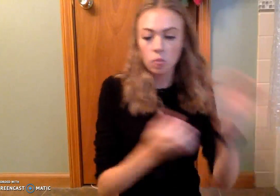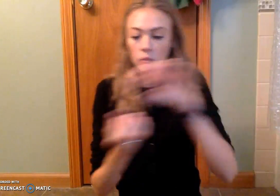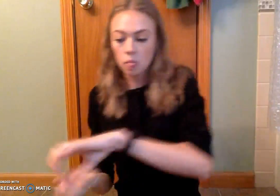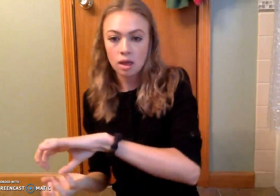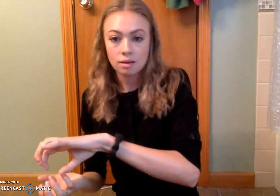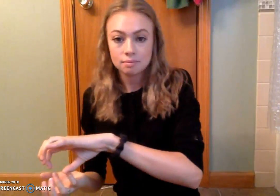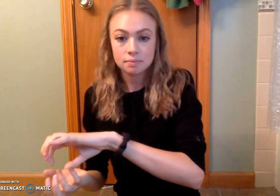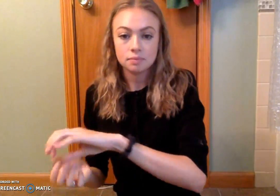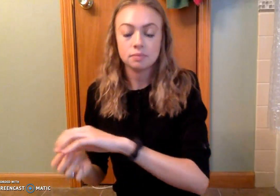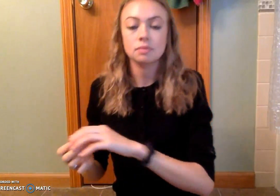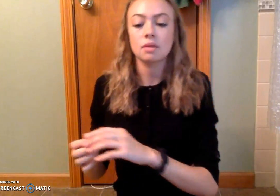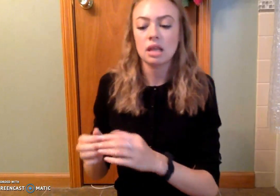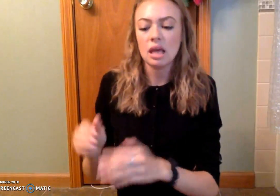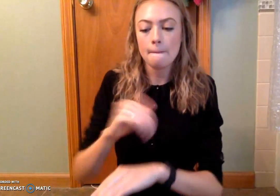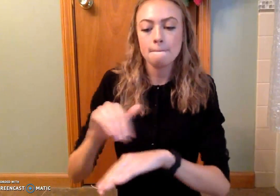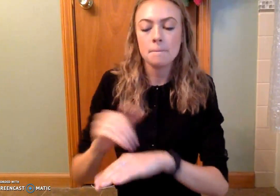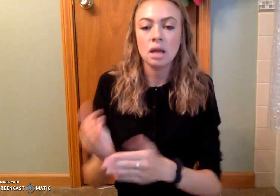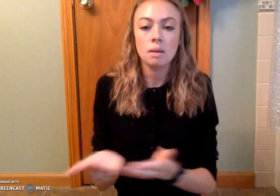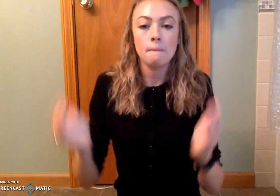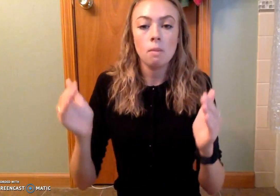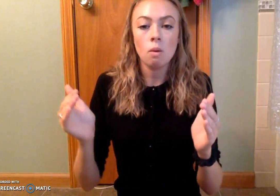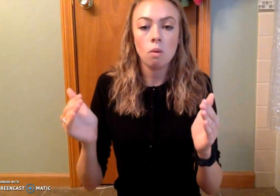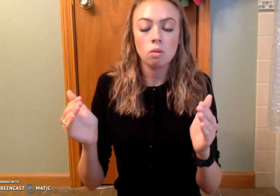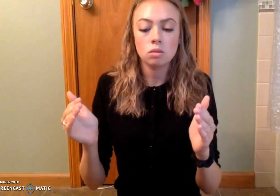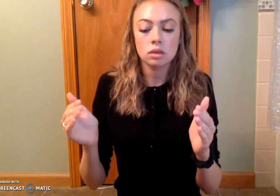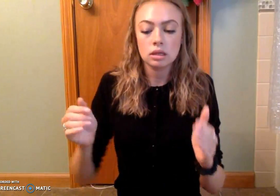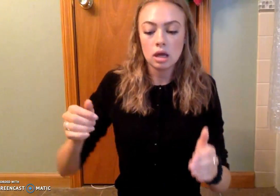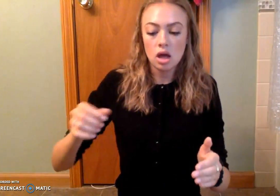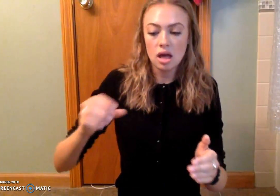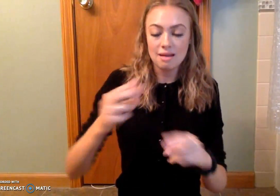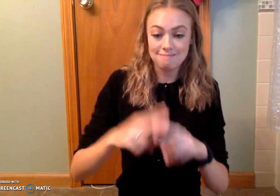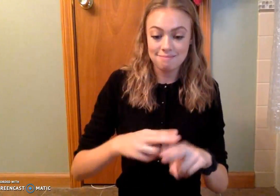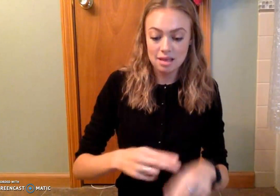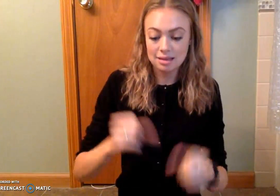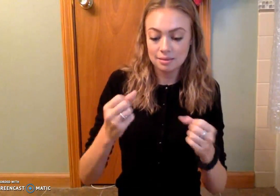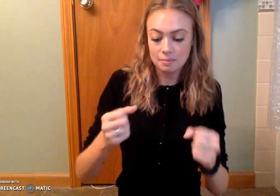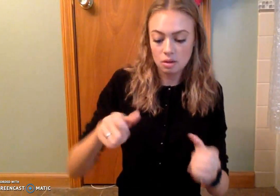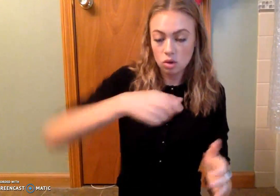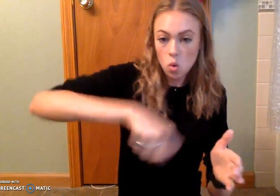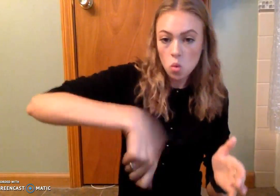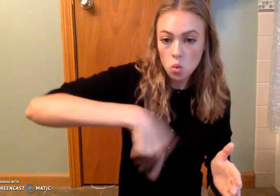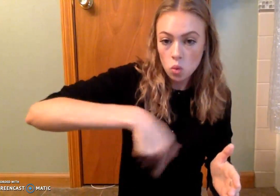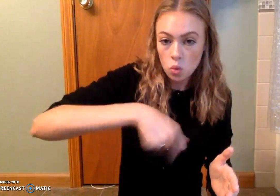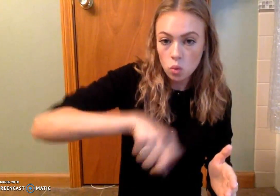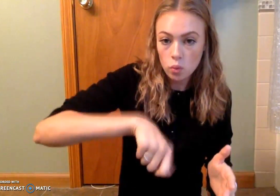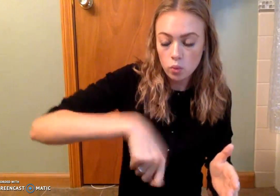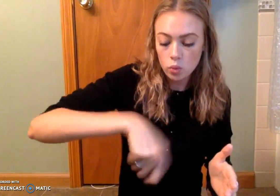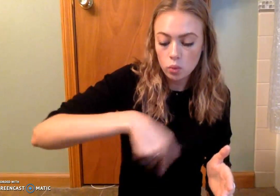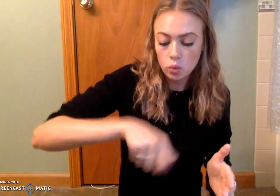In a medium bowl, go ahead and whisk together your eggs and your milk. And again, put salt